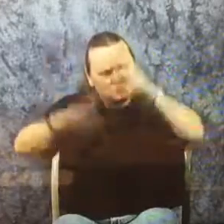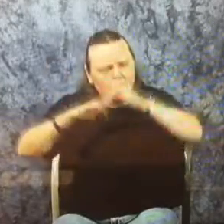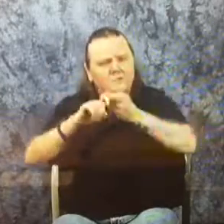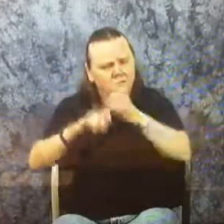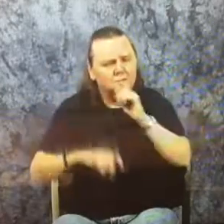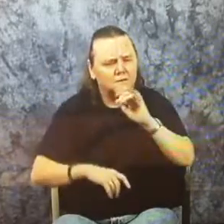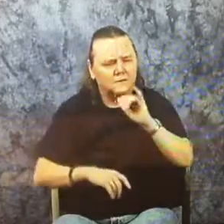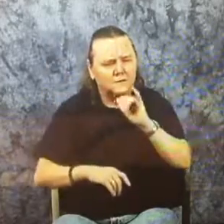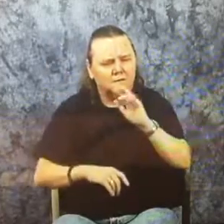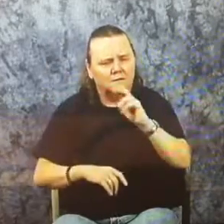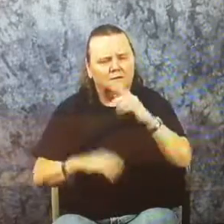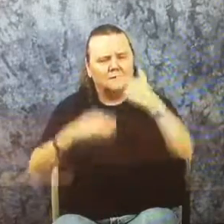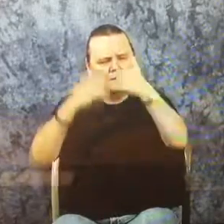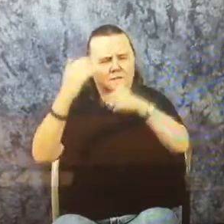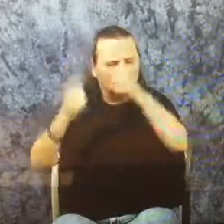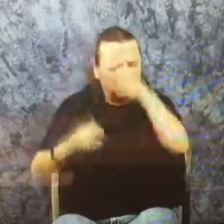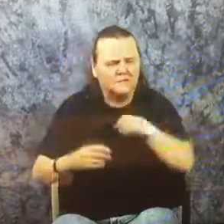about some explosions happen, but